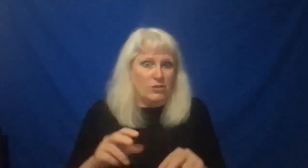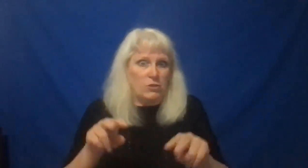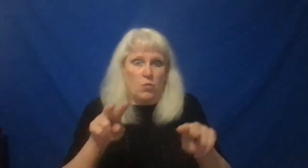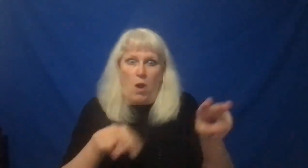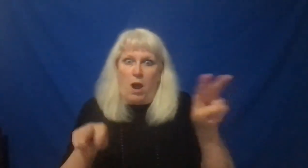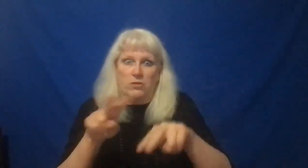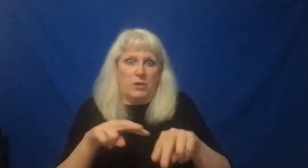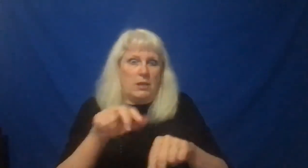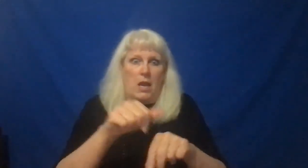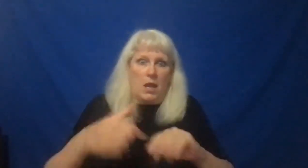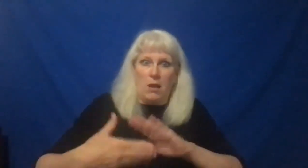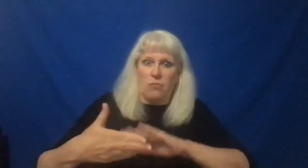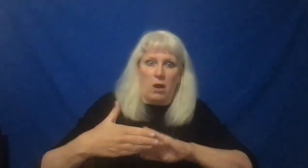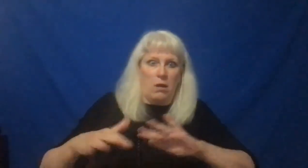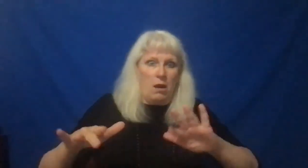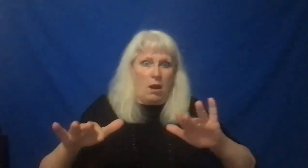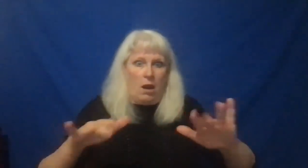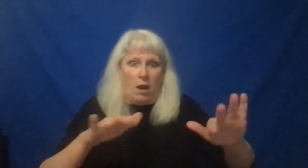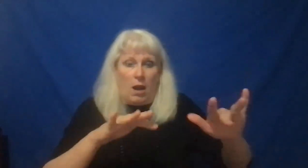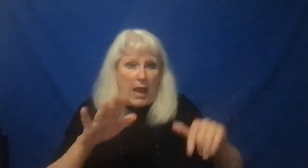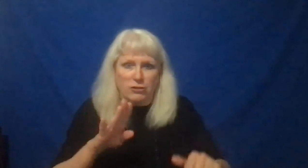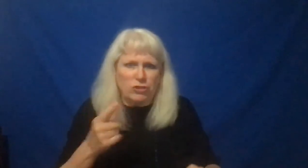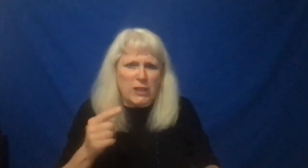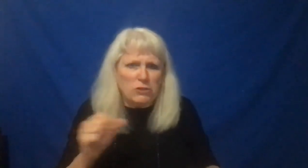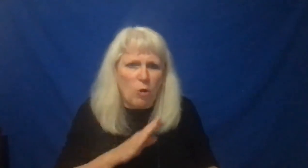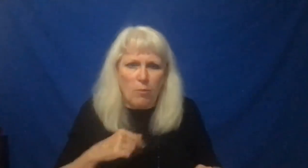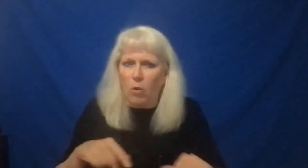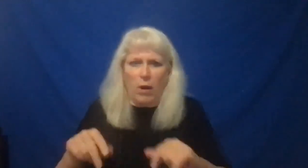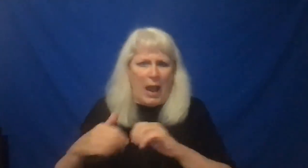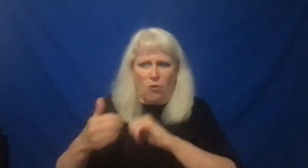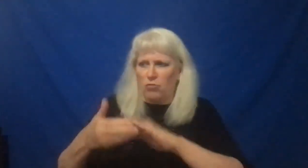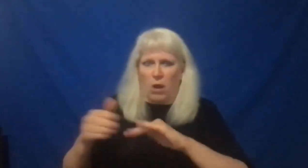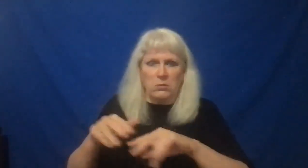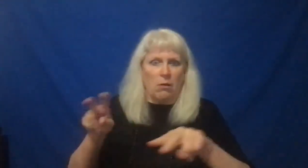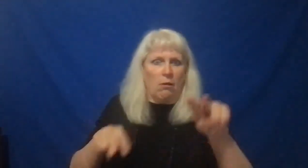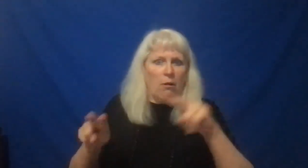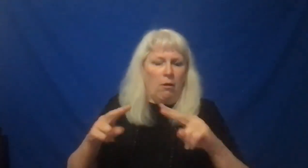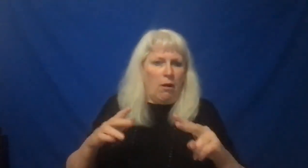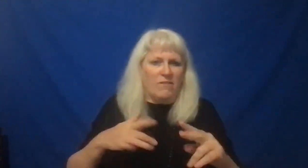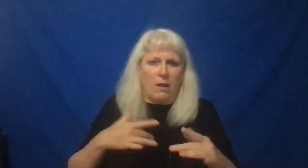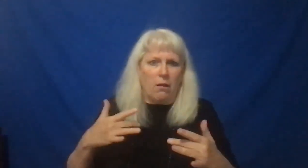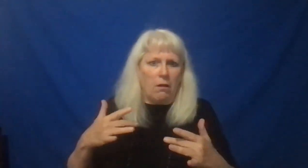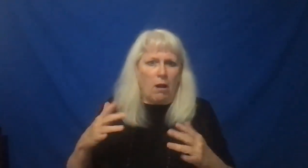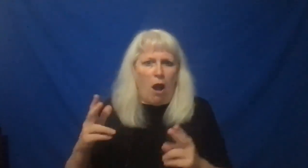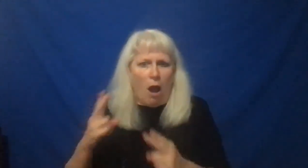fellowship among the General Service Board and among the General Service Office and all the work that is